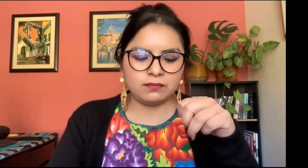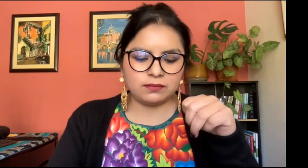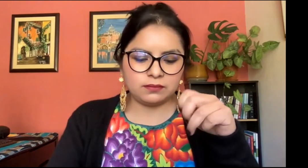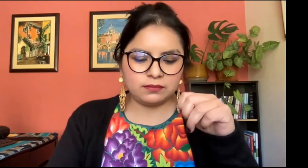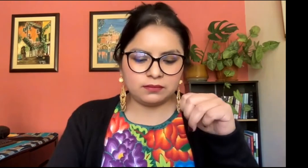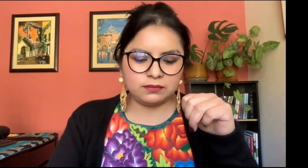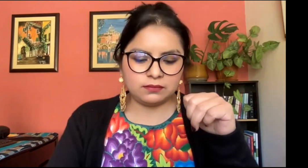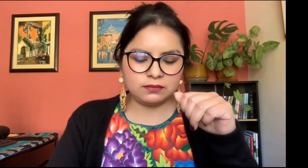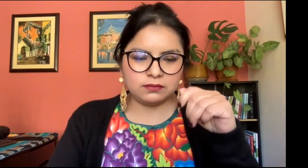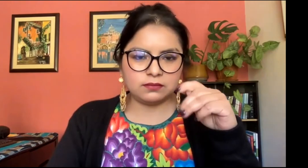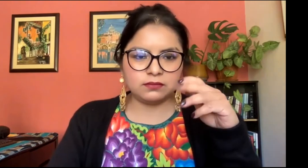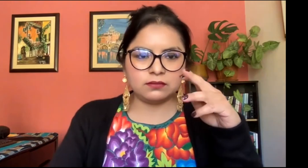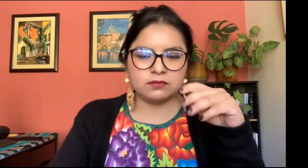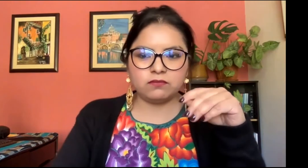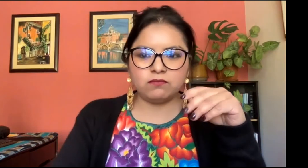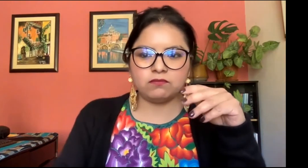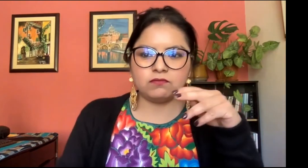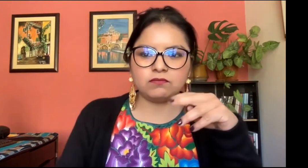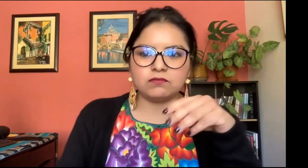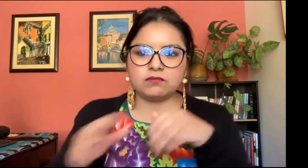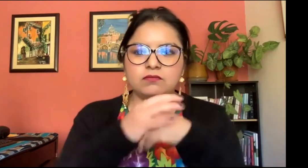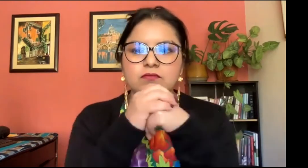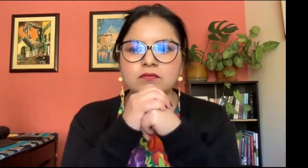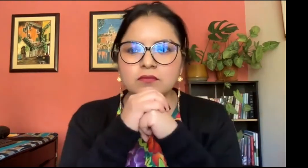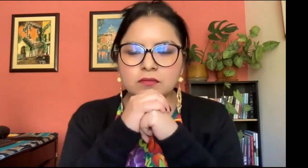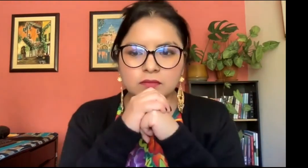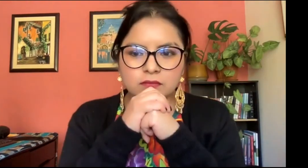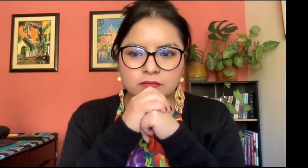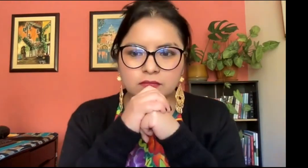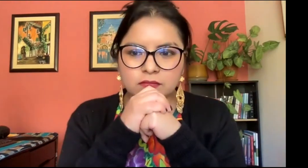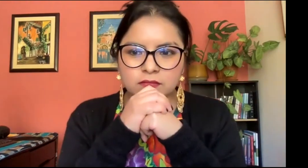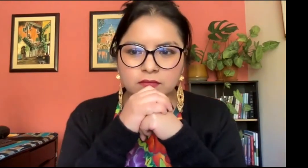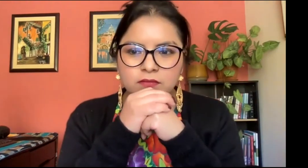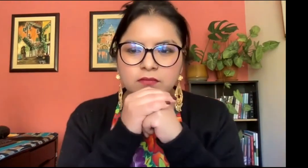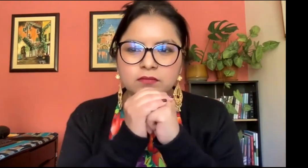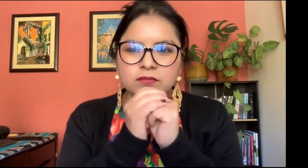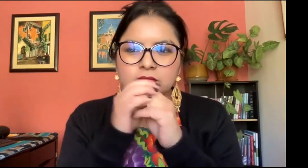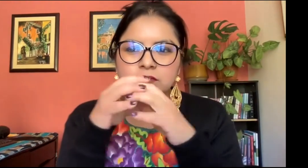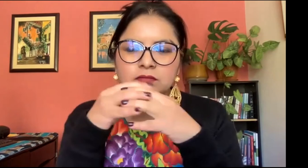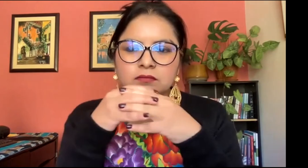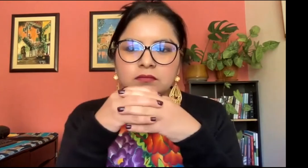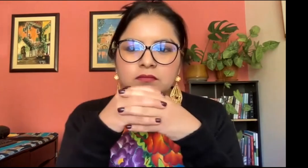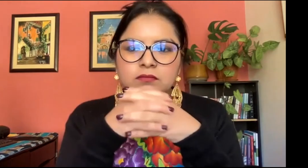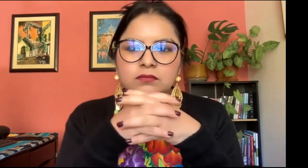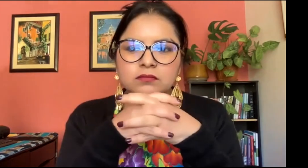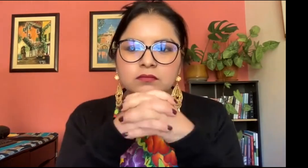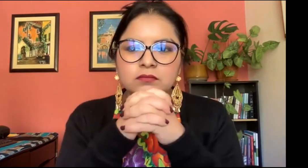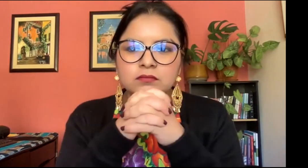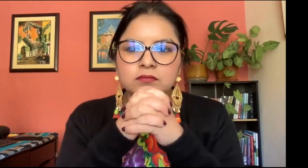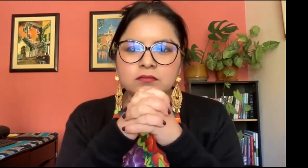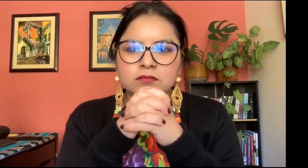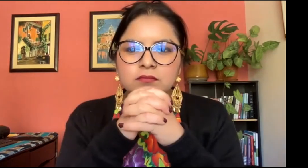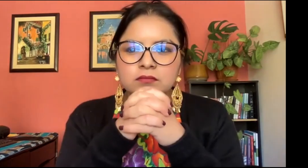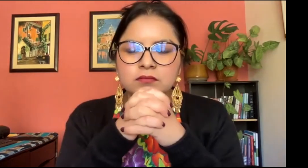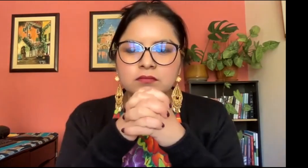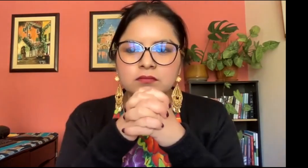means that would lead to insufficient or incomplete environmental policies. I would like to take any more of your